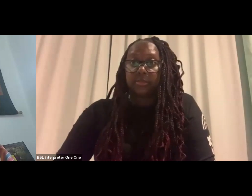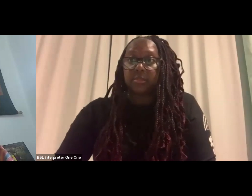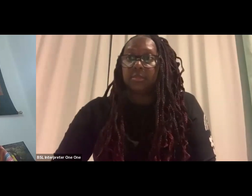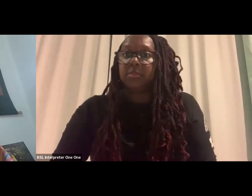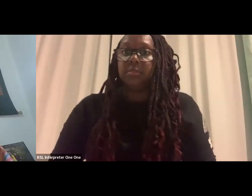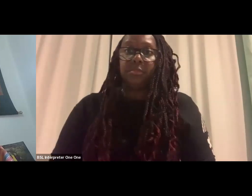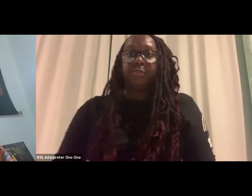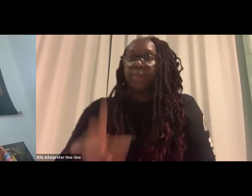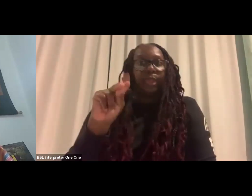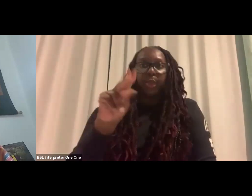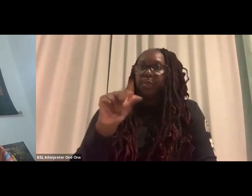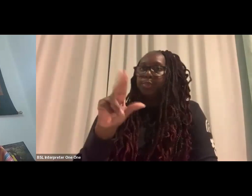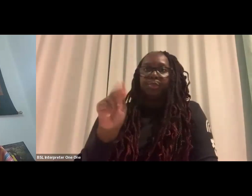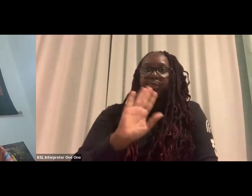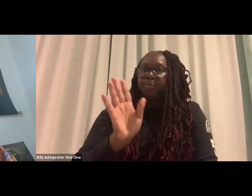Still not?